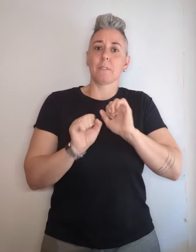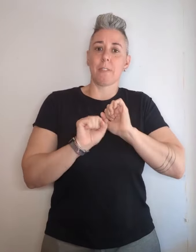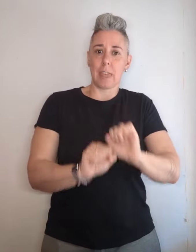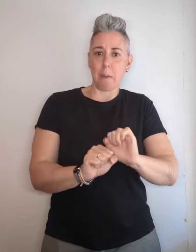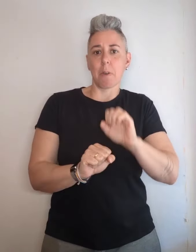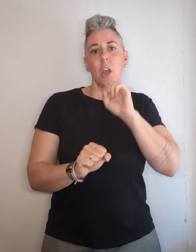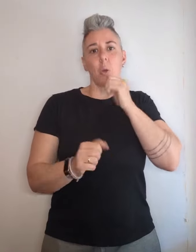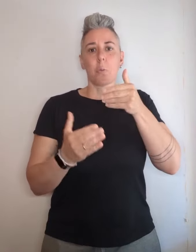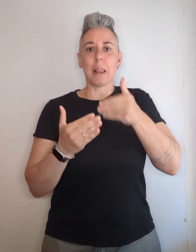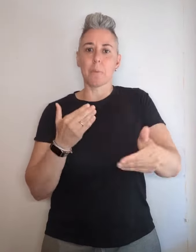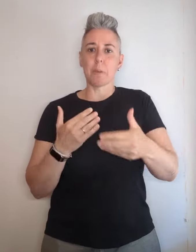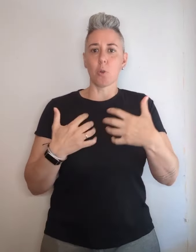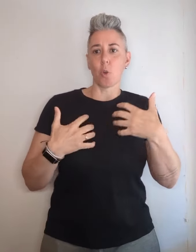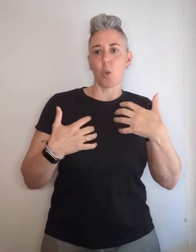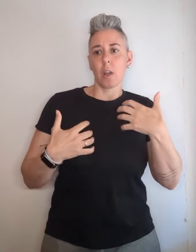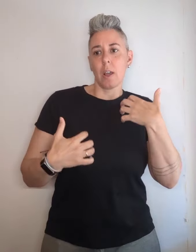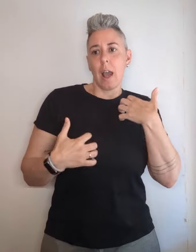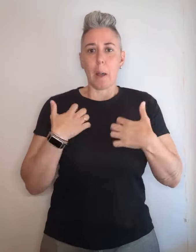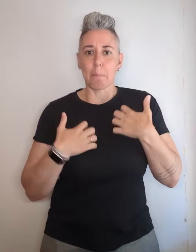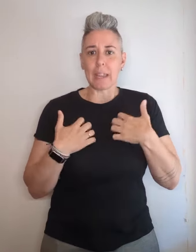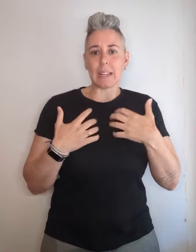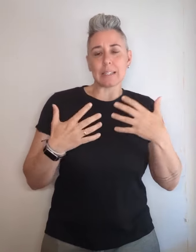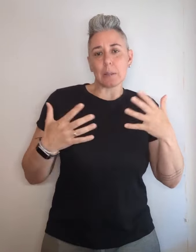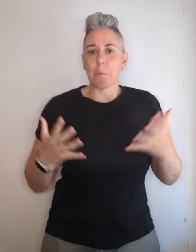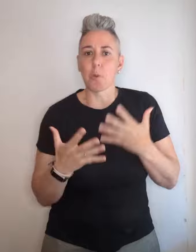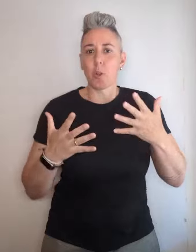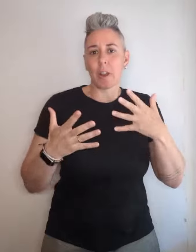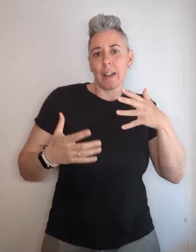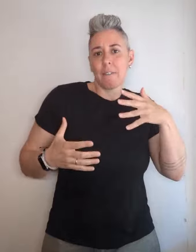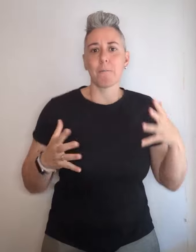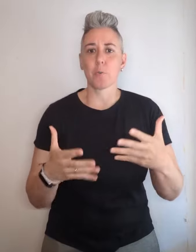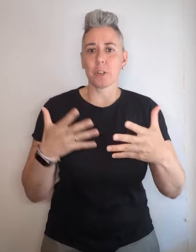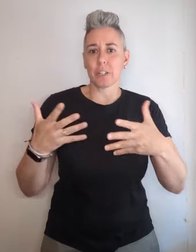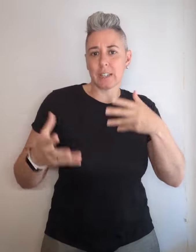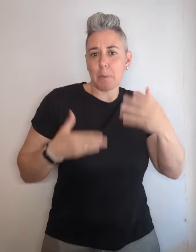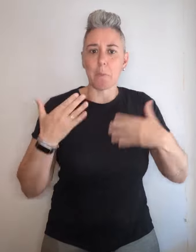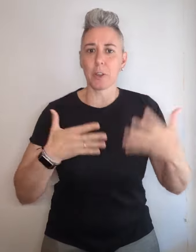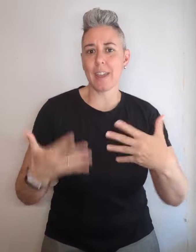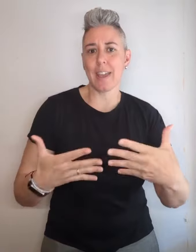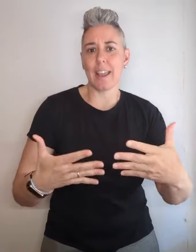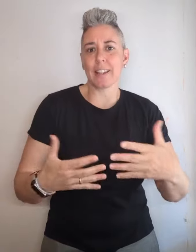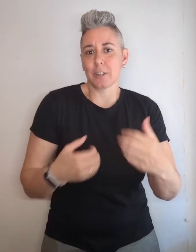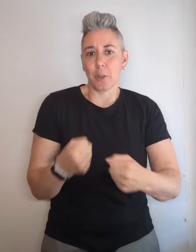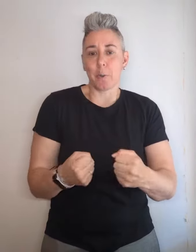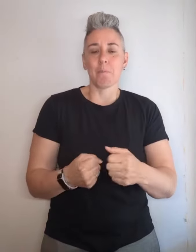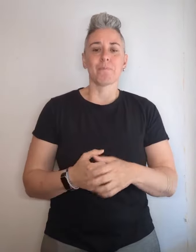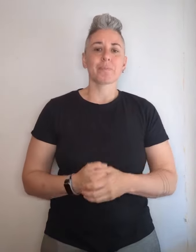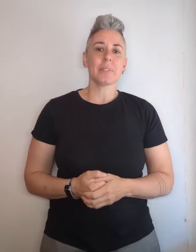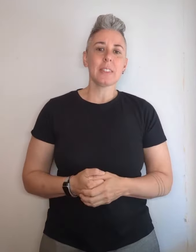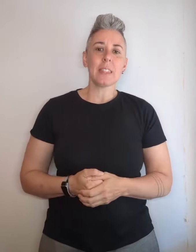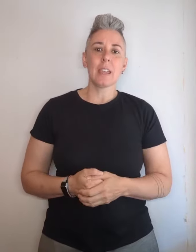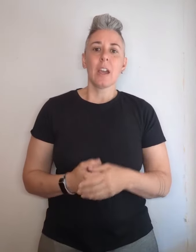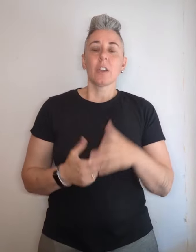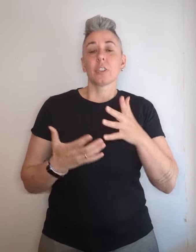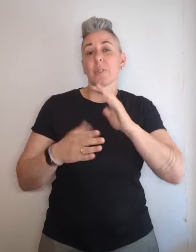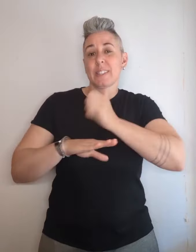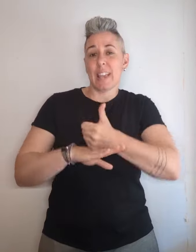for them will be a little bit more upbeat, a bit more forward and a bit more, yay, let's go. So the sets